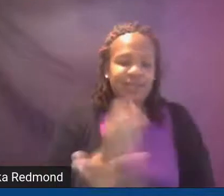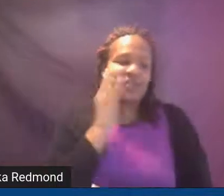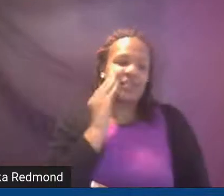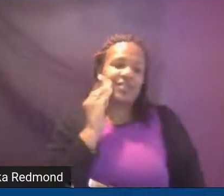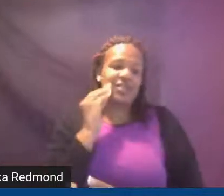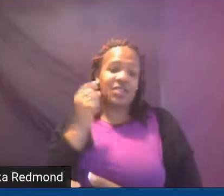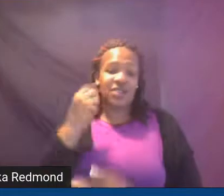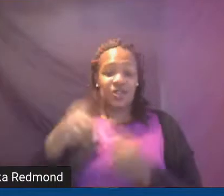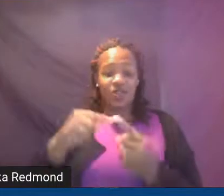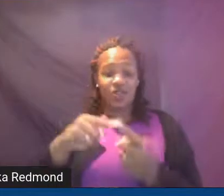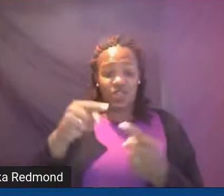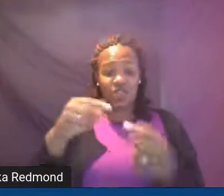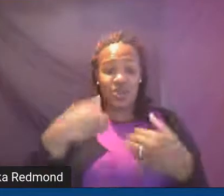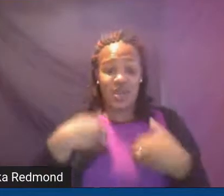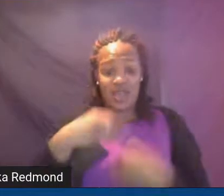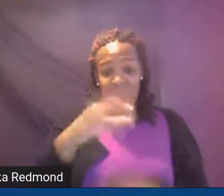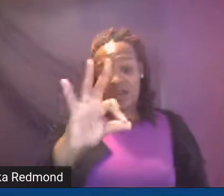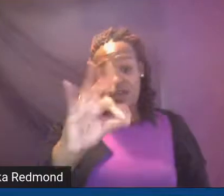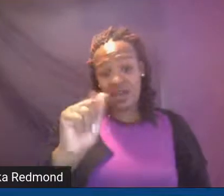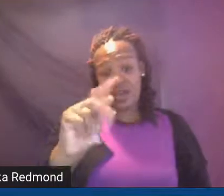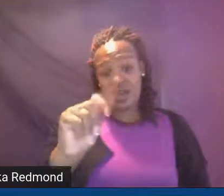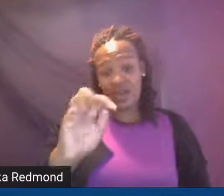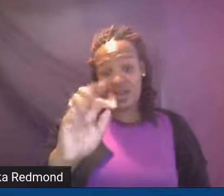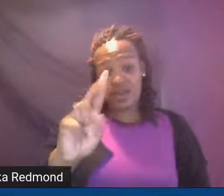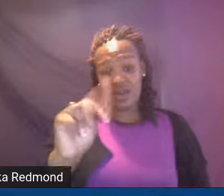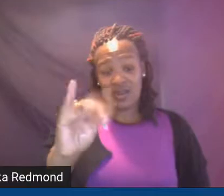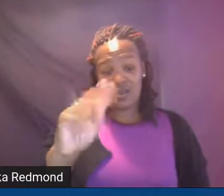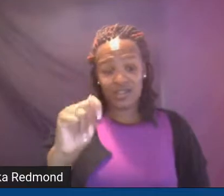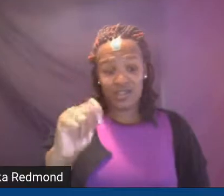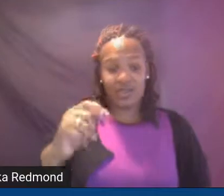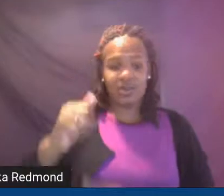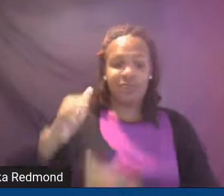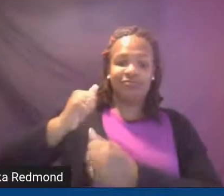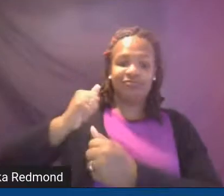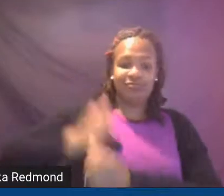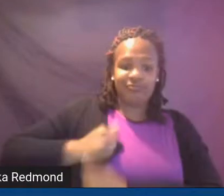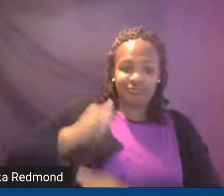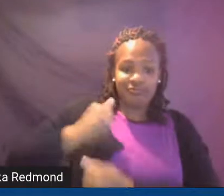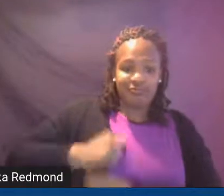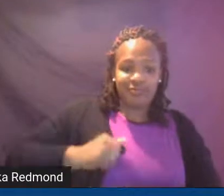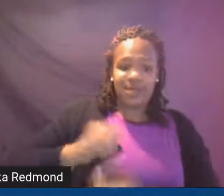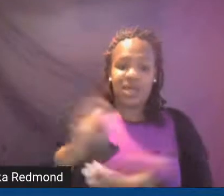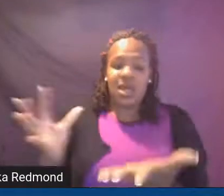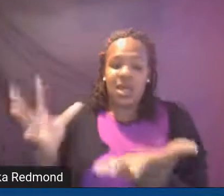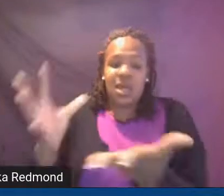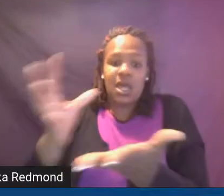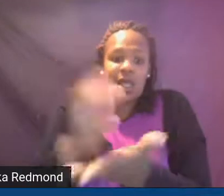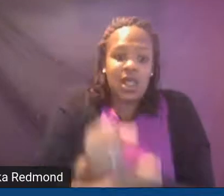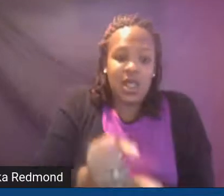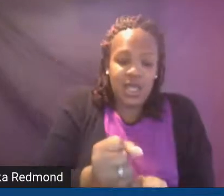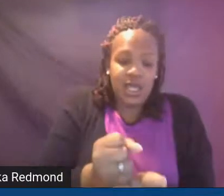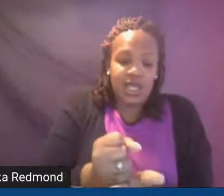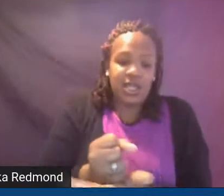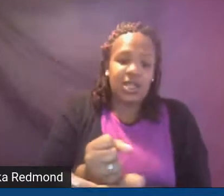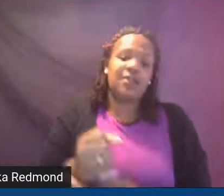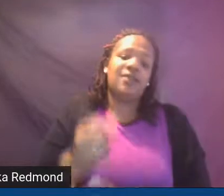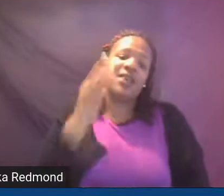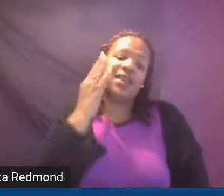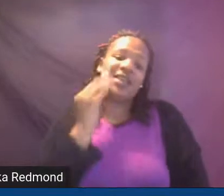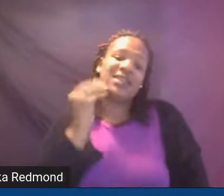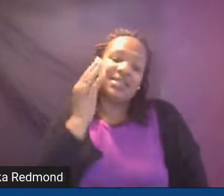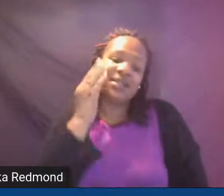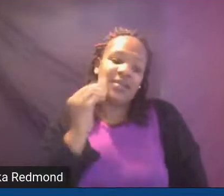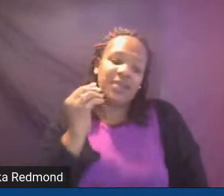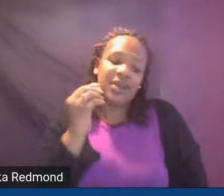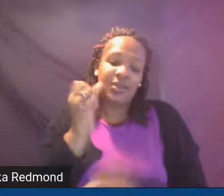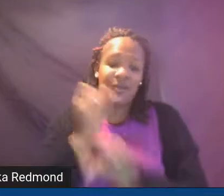have a pledge period. That's why when you join the military, there's basic training. There collective experiences that create a basis